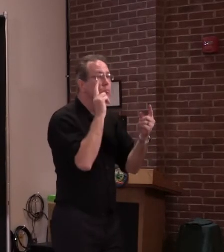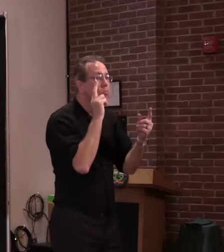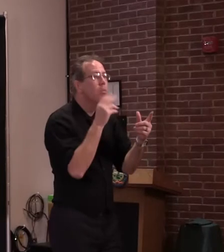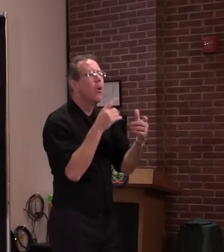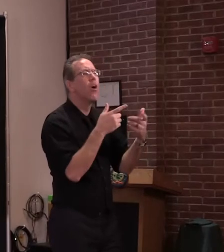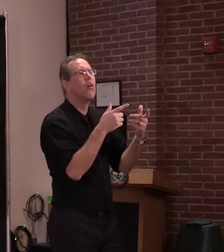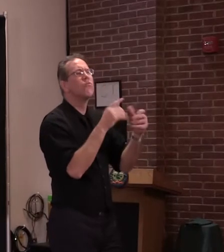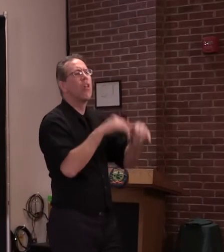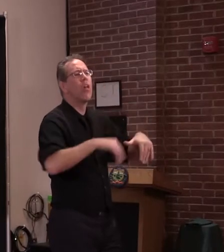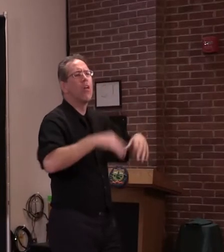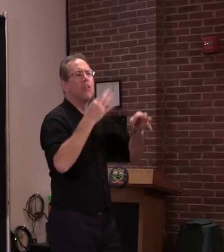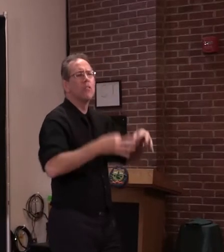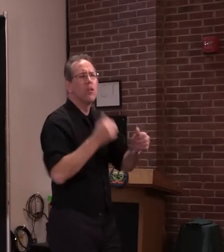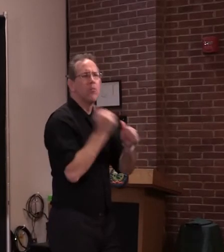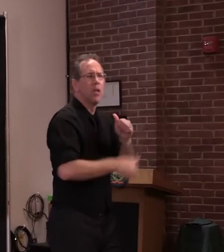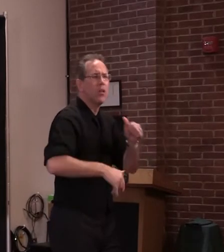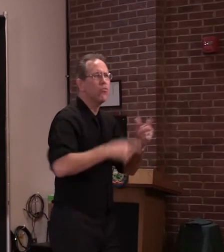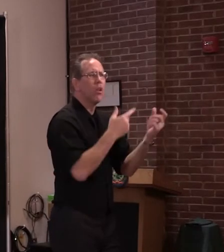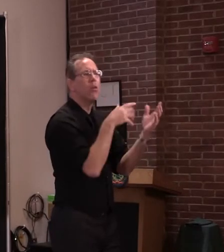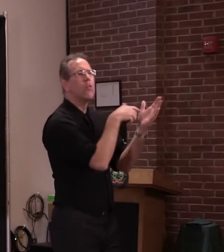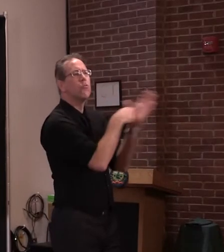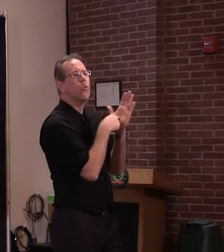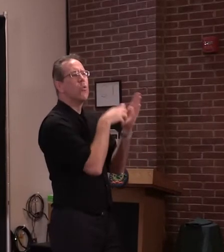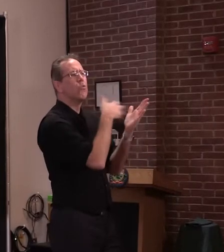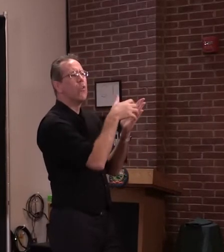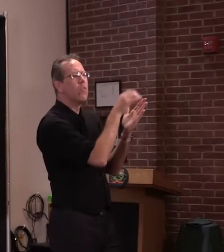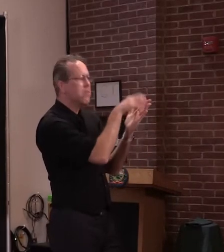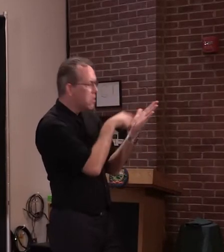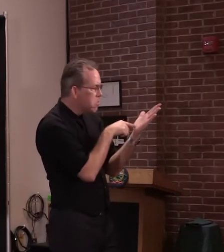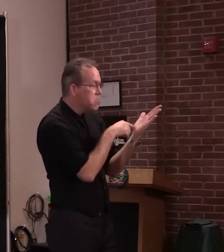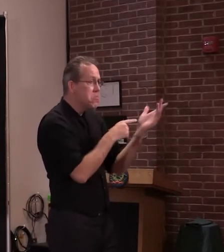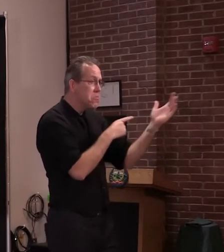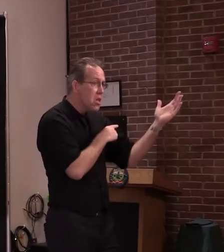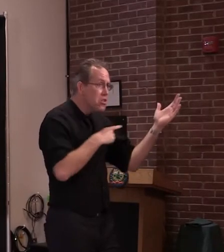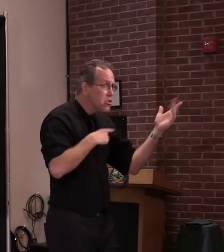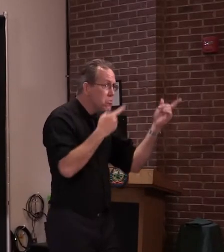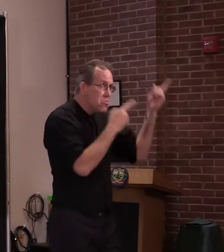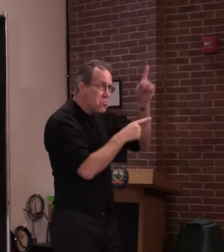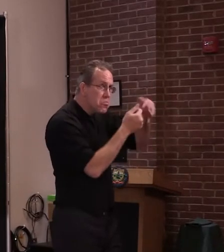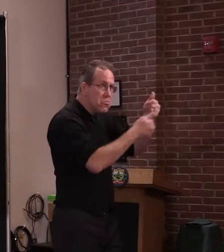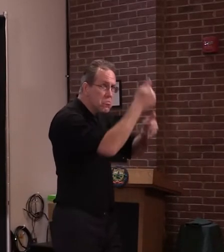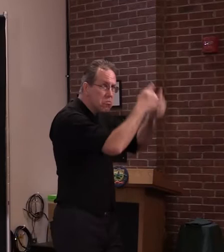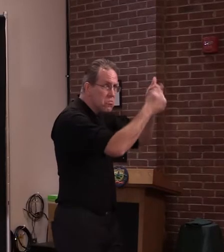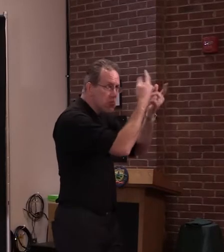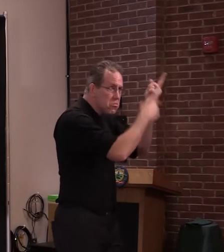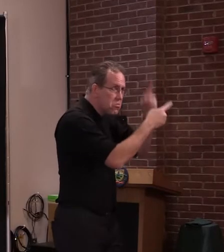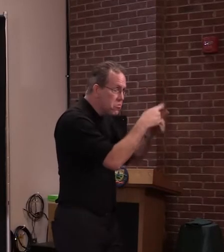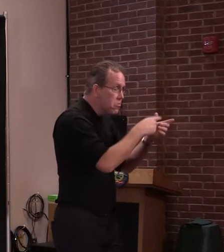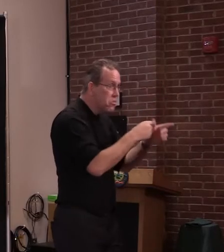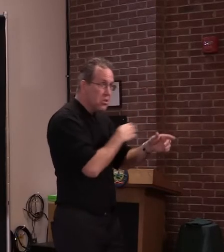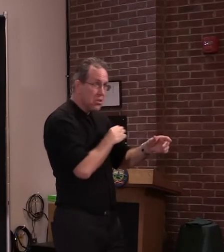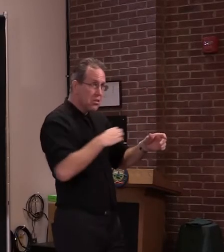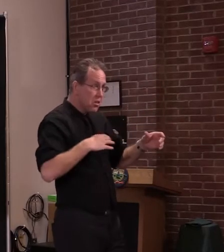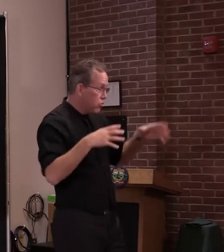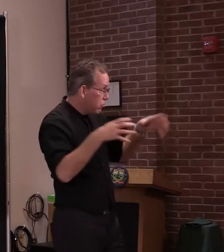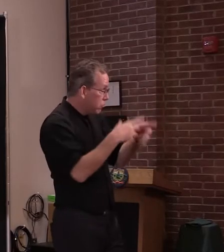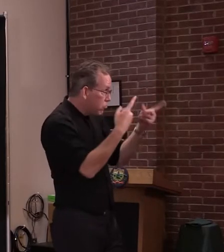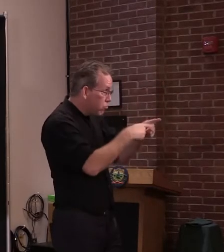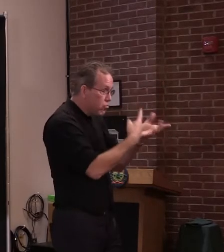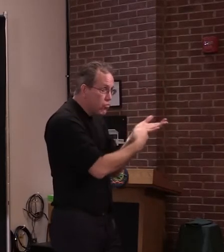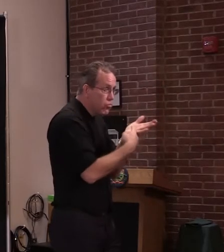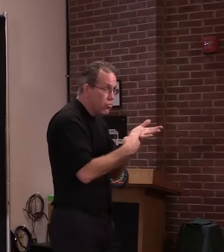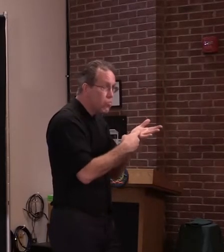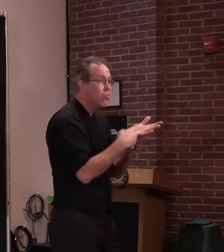appears, in a committee of some representation has